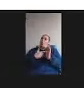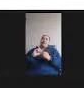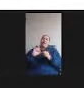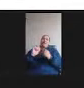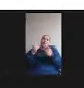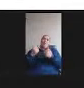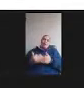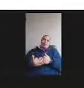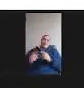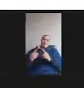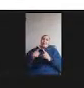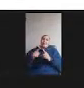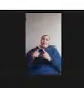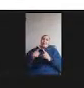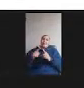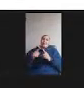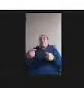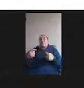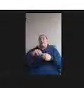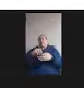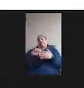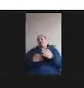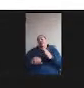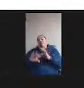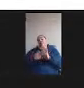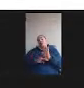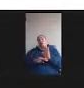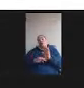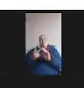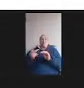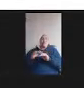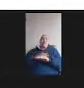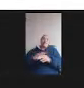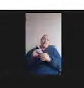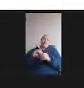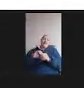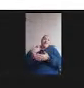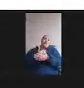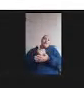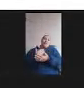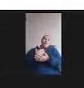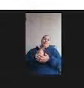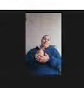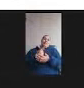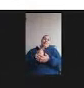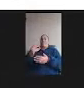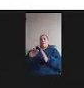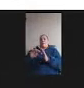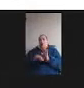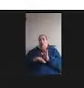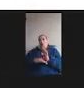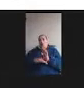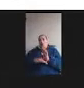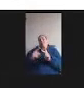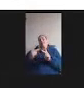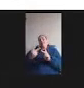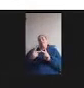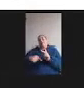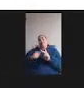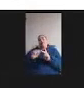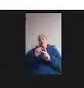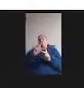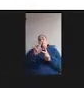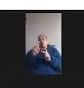where the overspending within the sub-program is covered basically within savings of the other program. With regards to the other question, we can